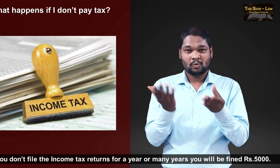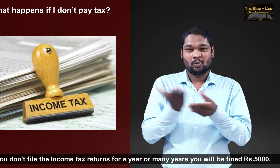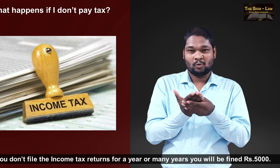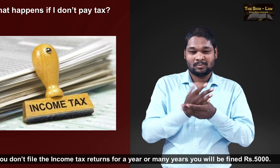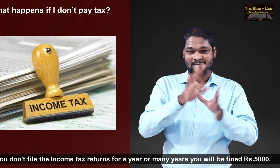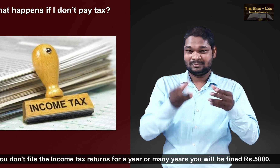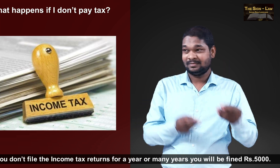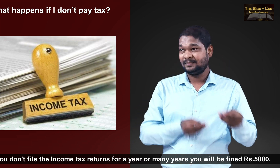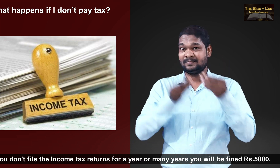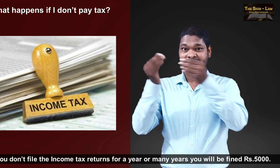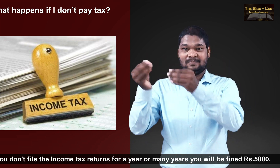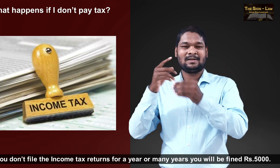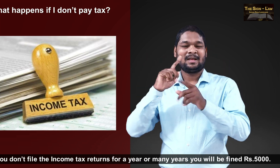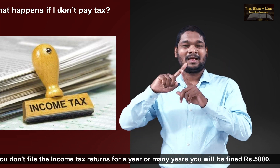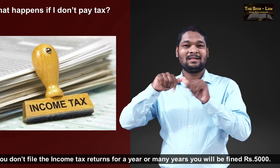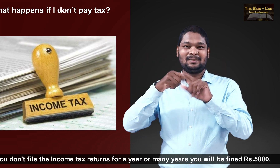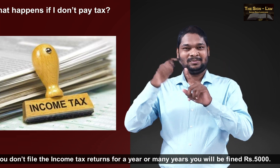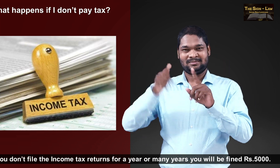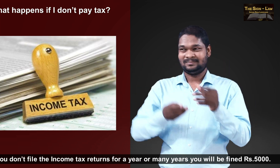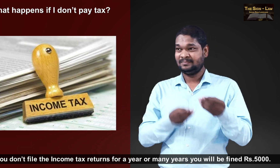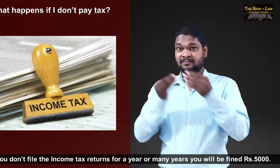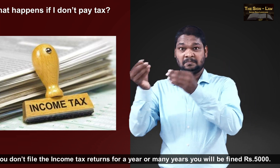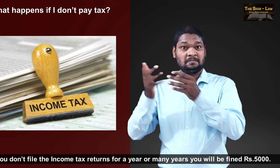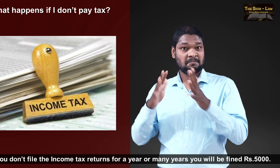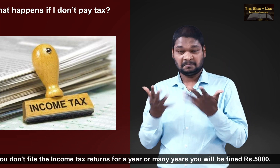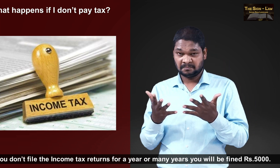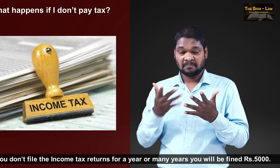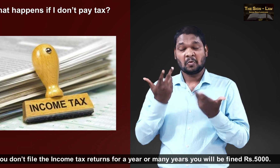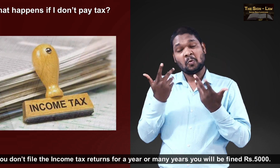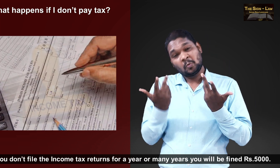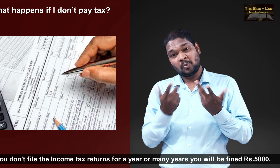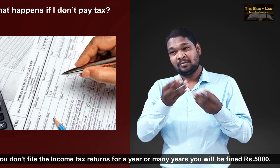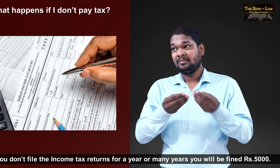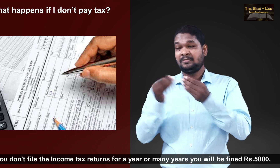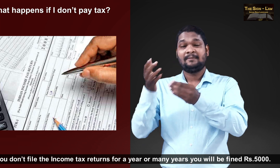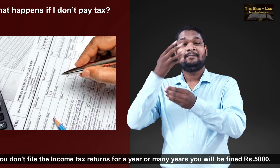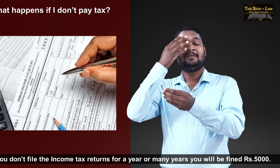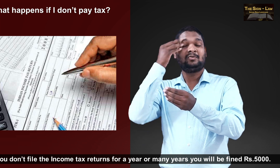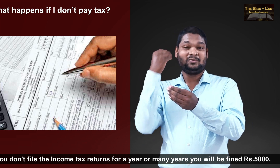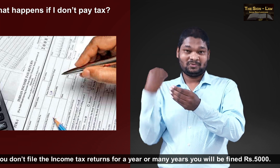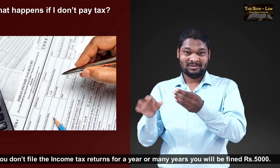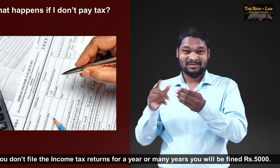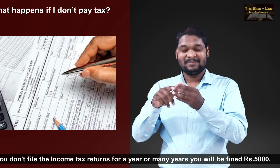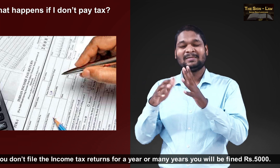If you don't file the income tax returns for a year or many years, you will be fined 5,000 rupees.